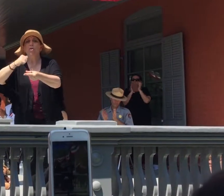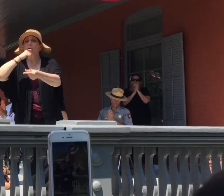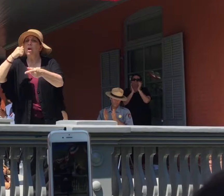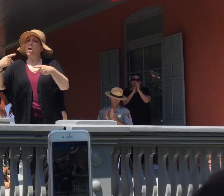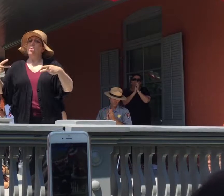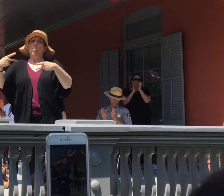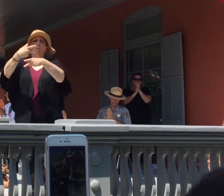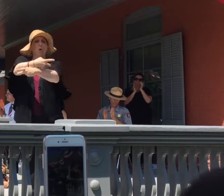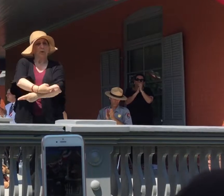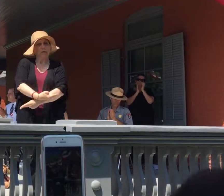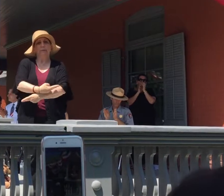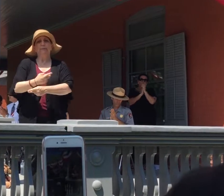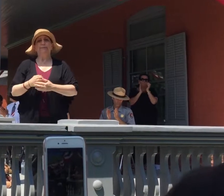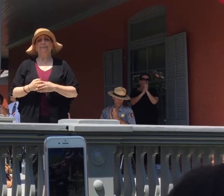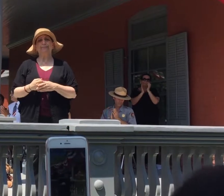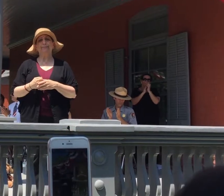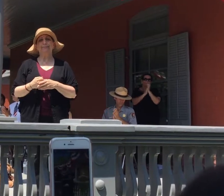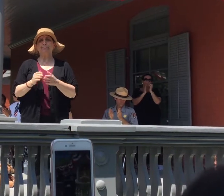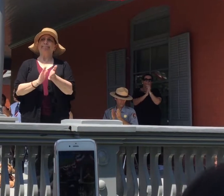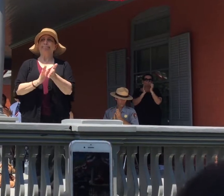worse.